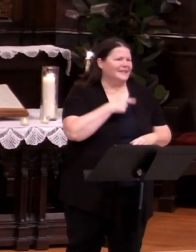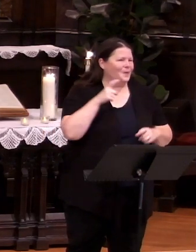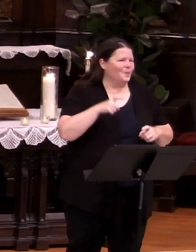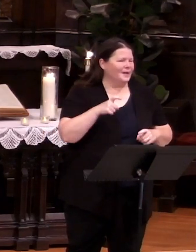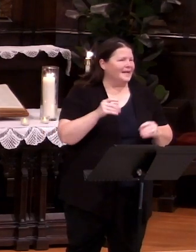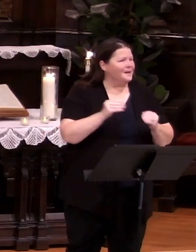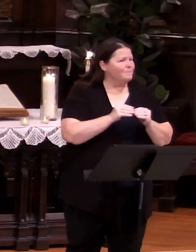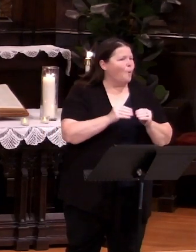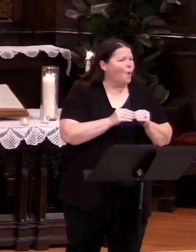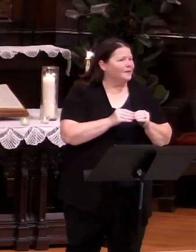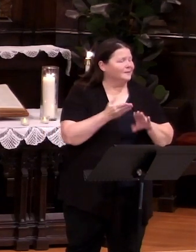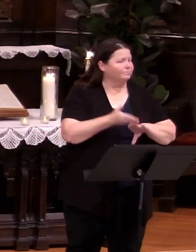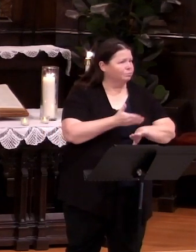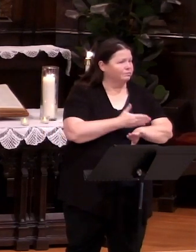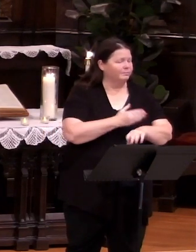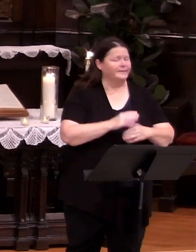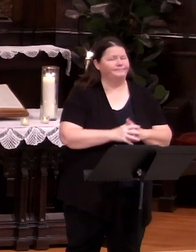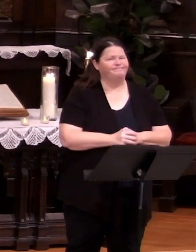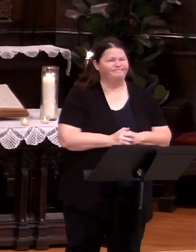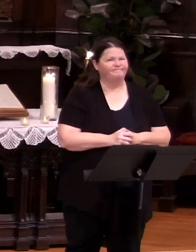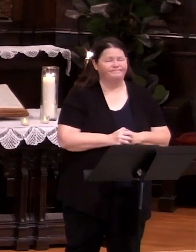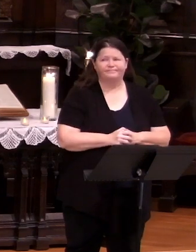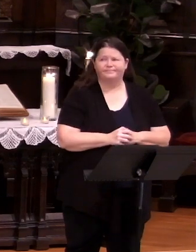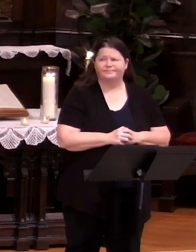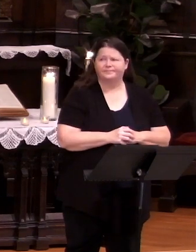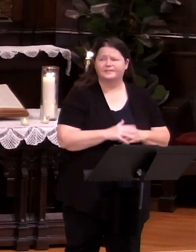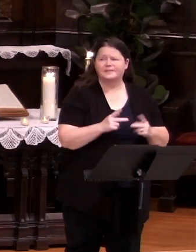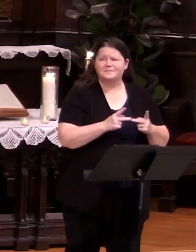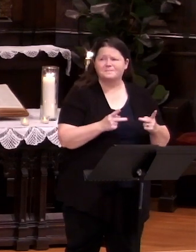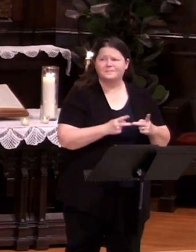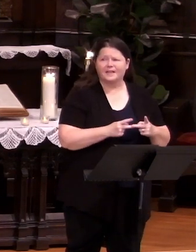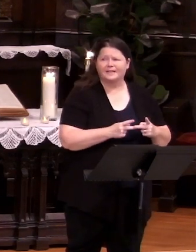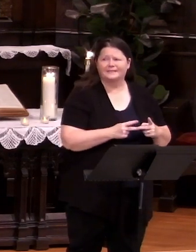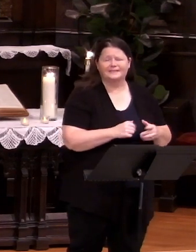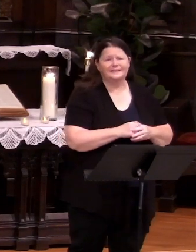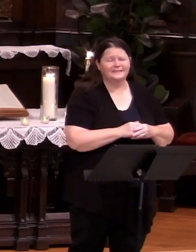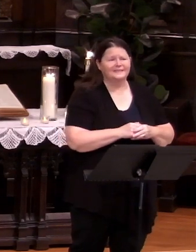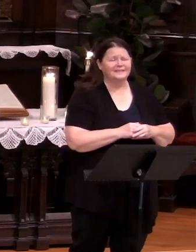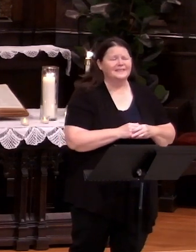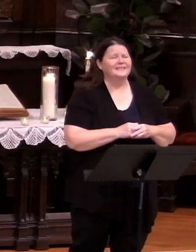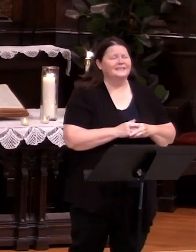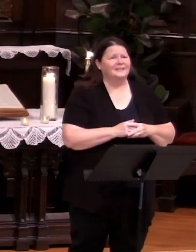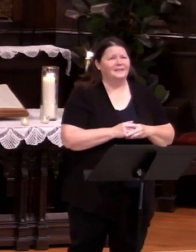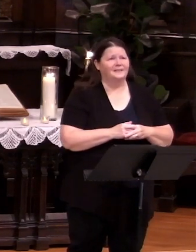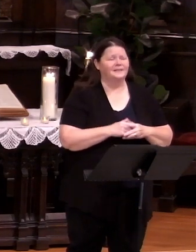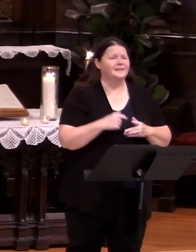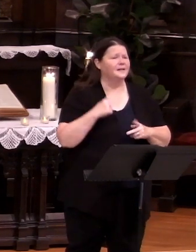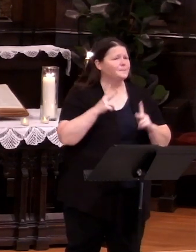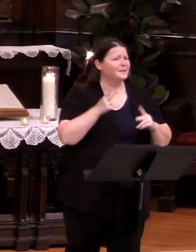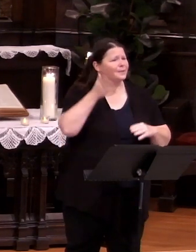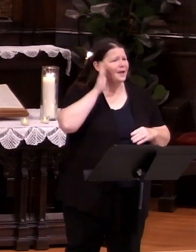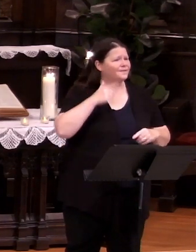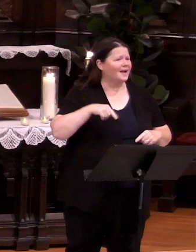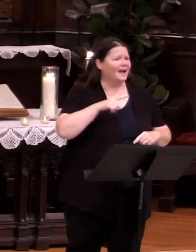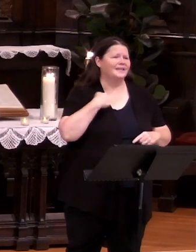push. Places where, as the people of God, we seem to